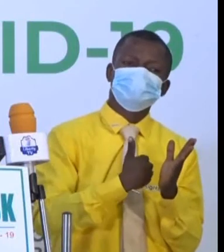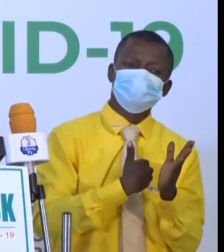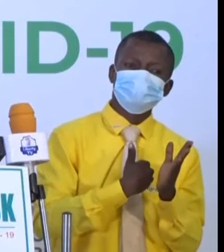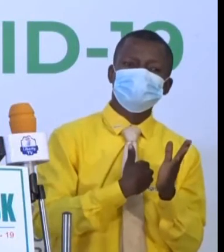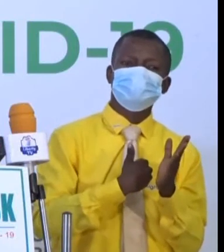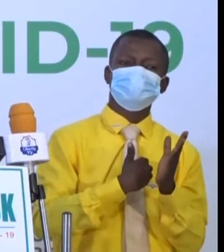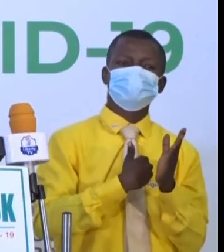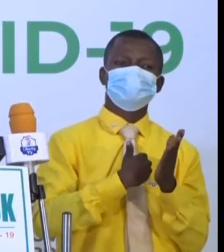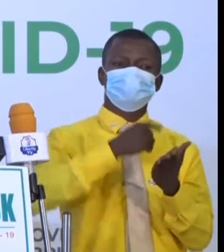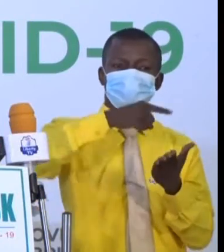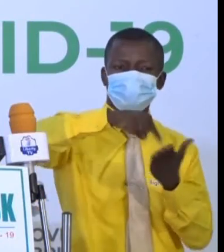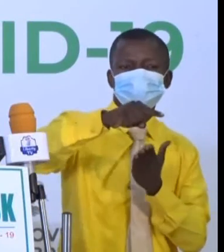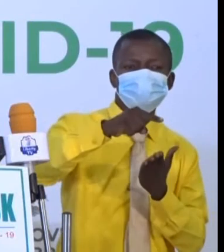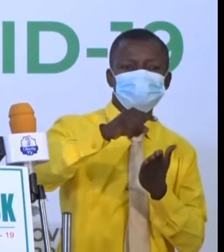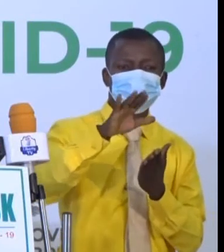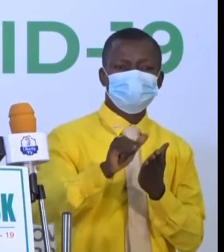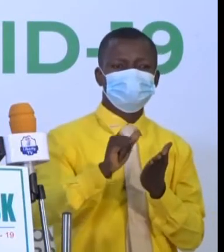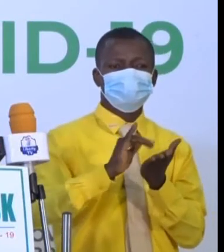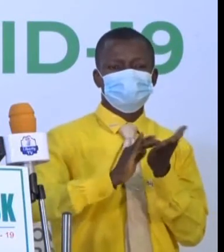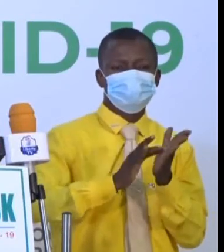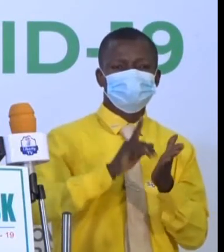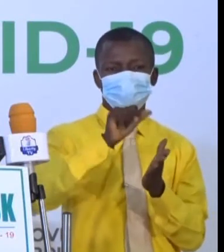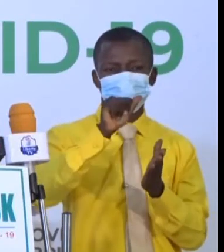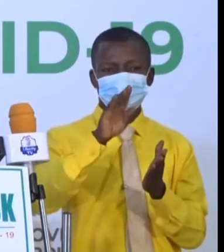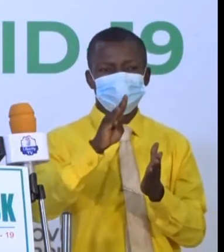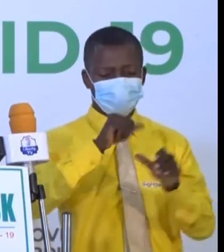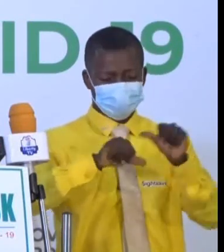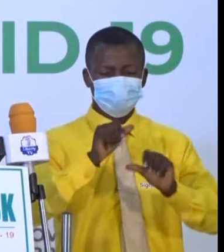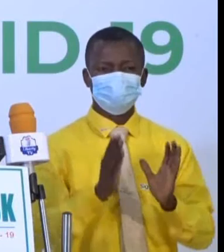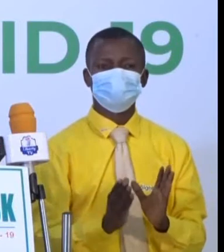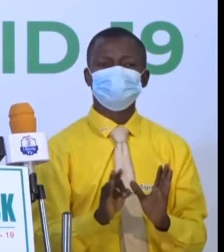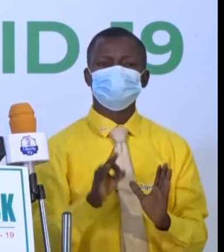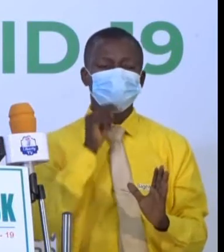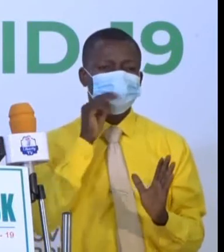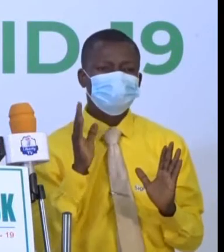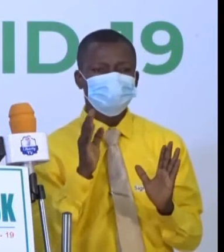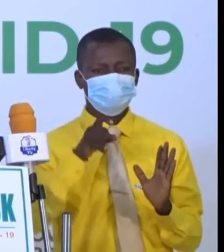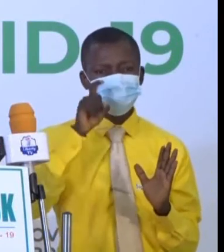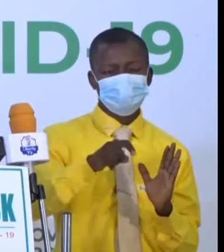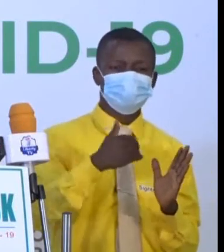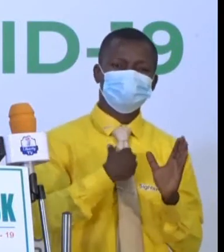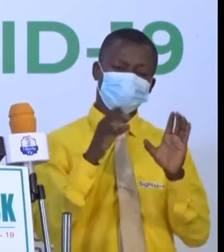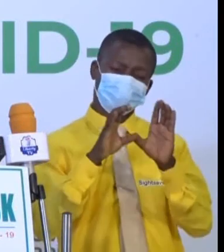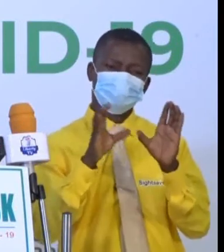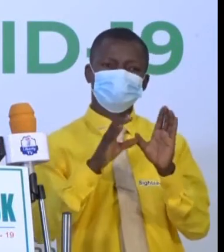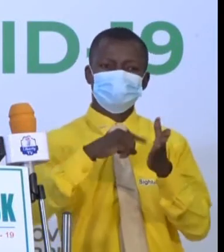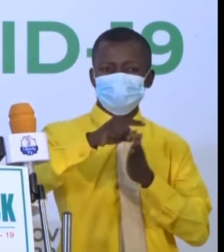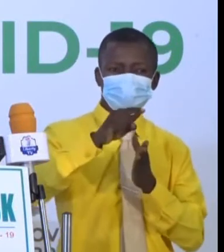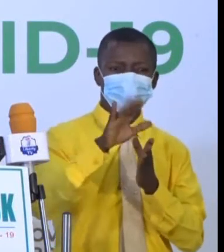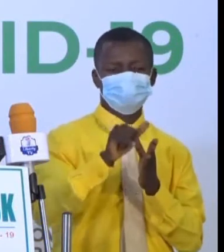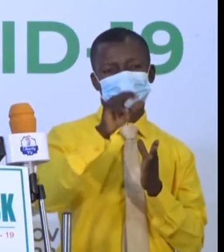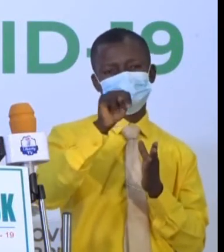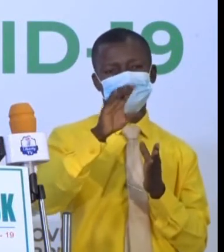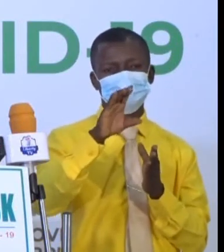be licensed by the Medical Laboratory Science Council of Nigeria. You have to have NCDC validation